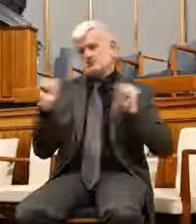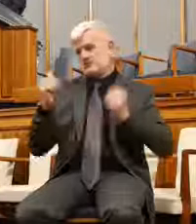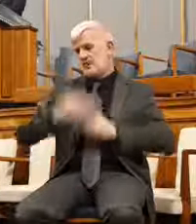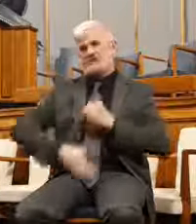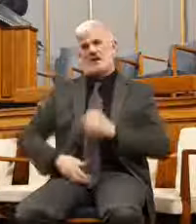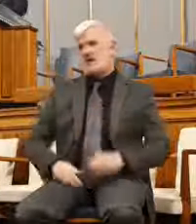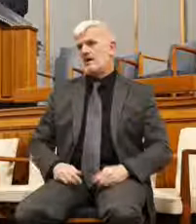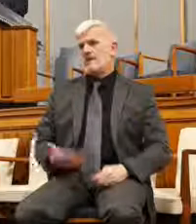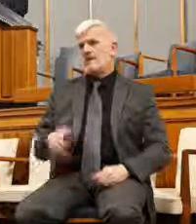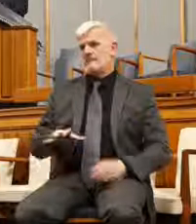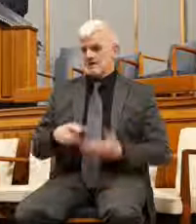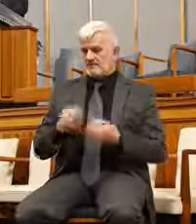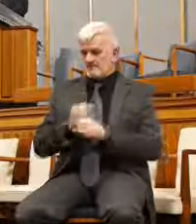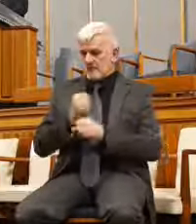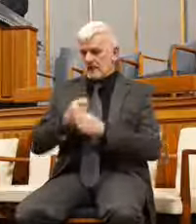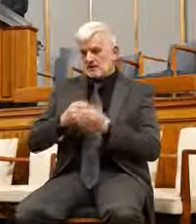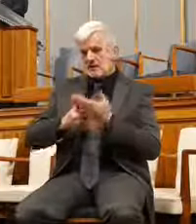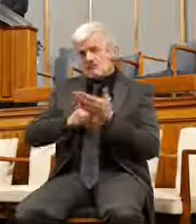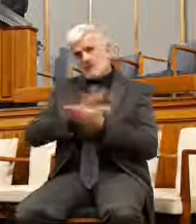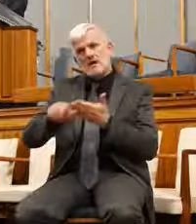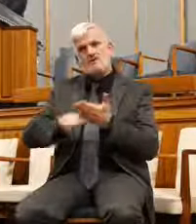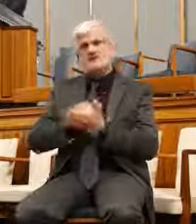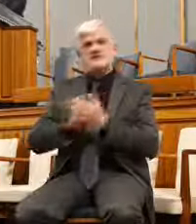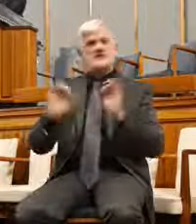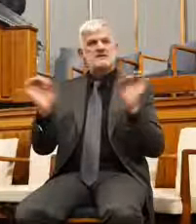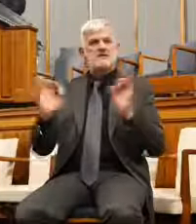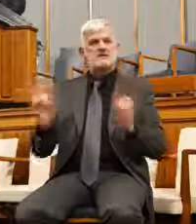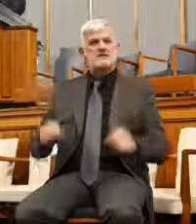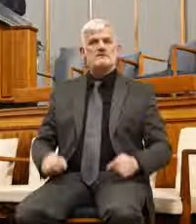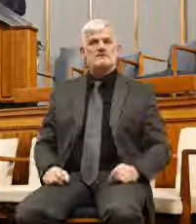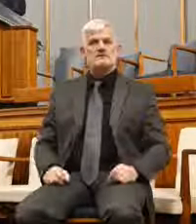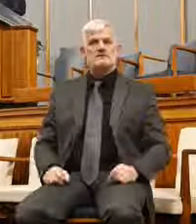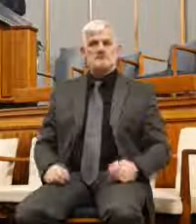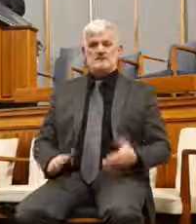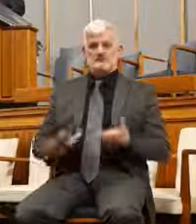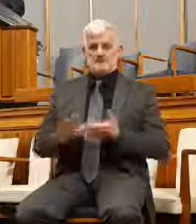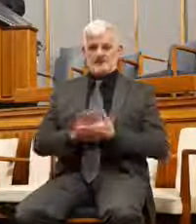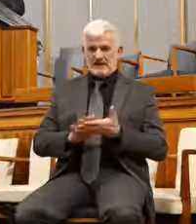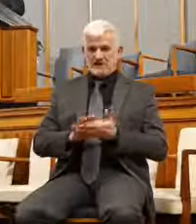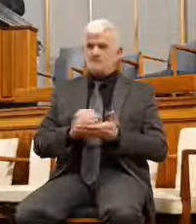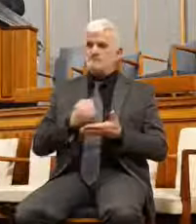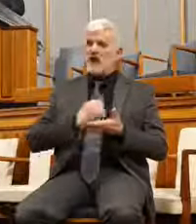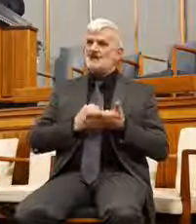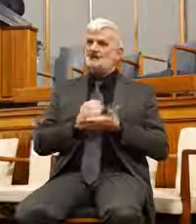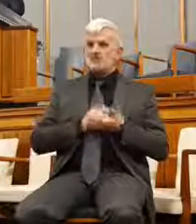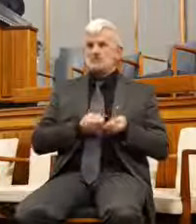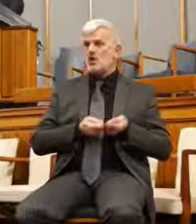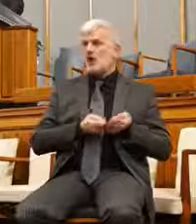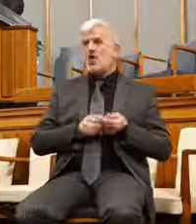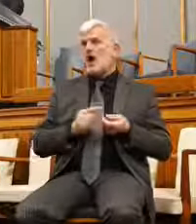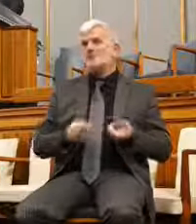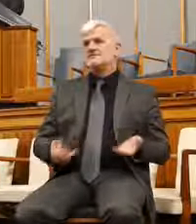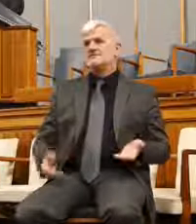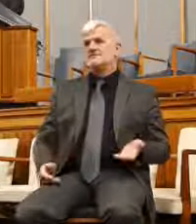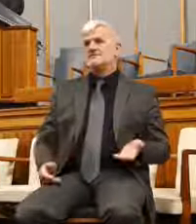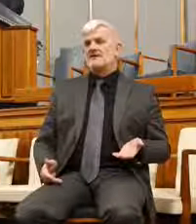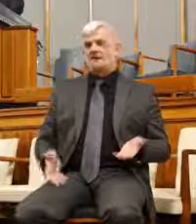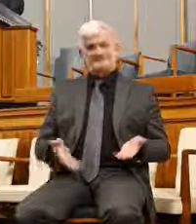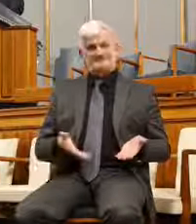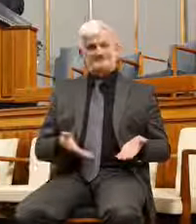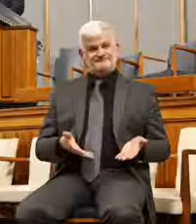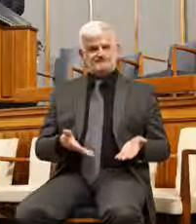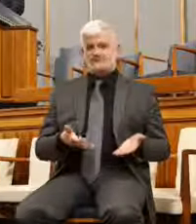if that's the tragedy with you, you will never have mastery over your sin. At the moment, the